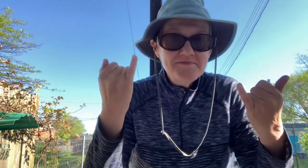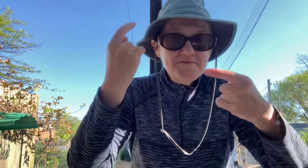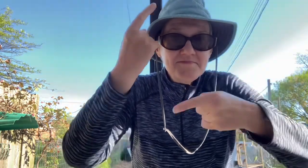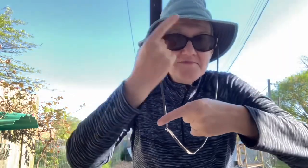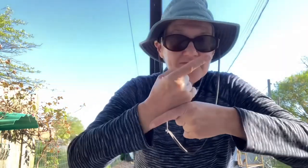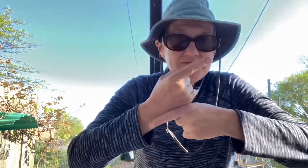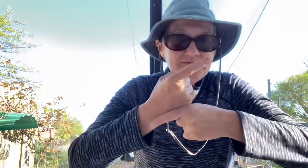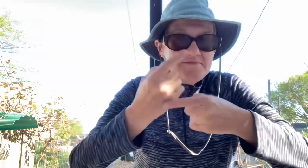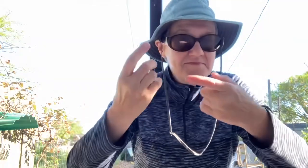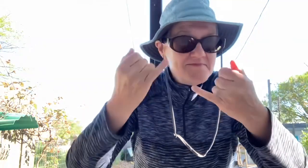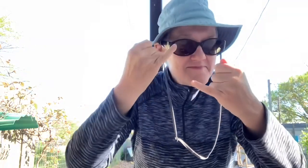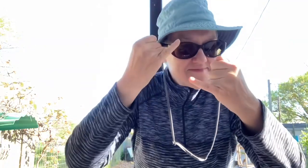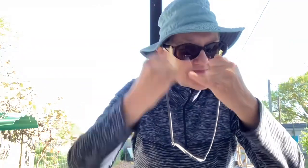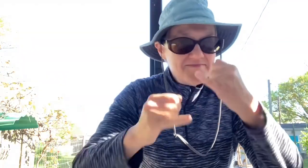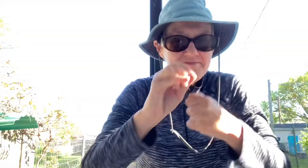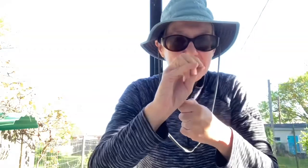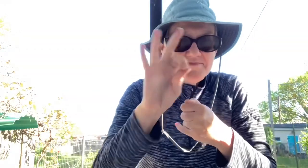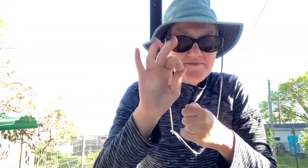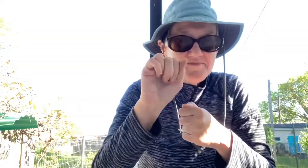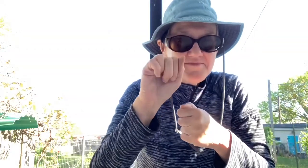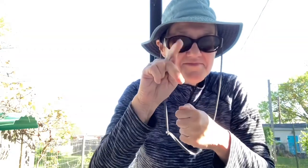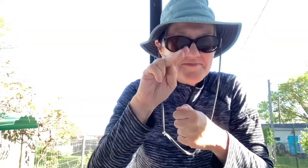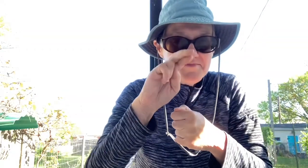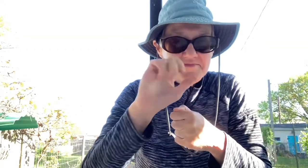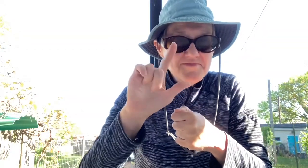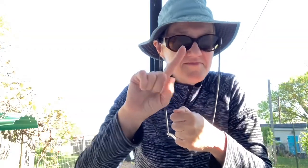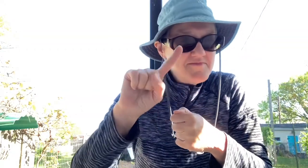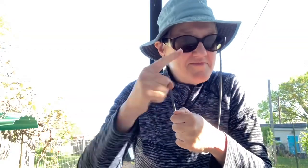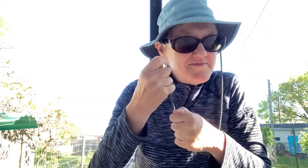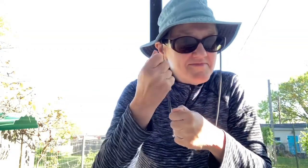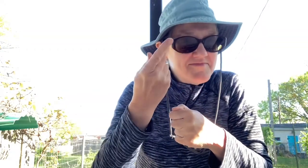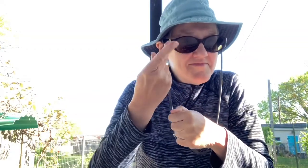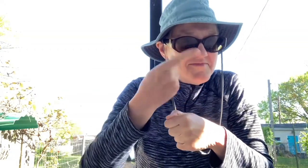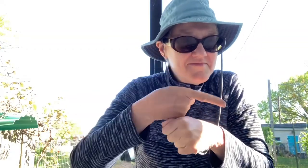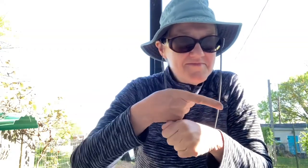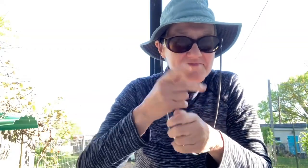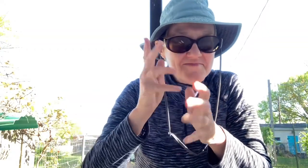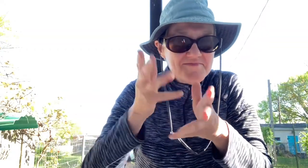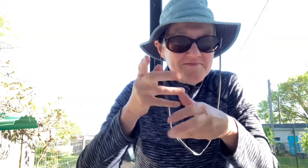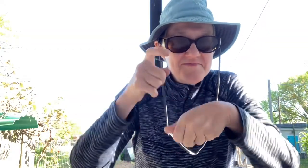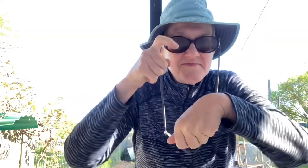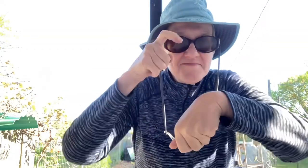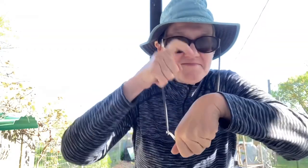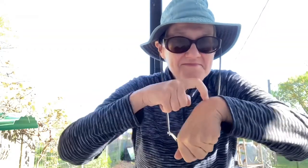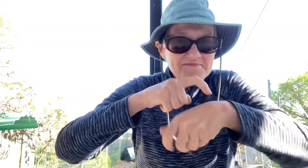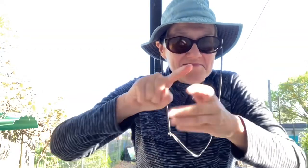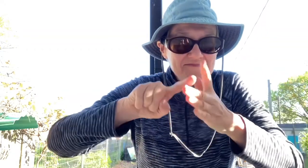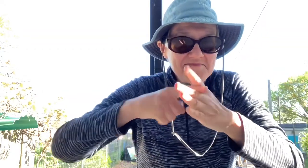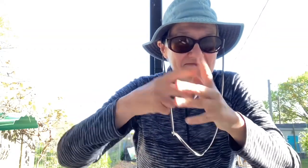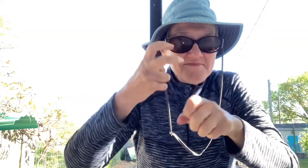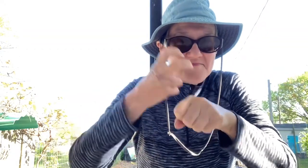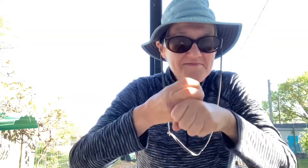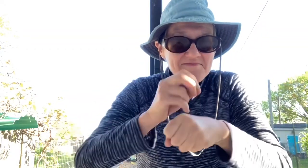It's the very end of April. There's just a few days left. And it's time to start hardening